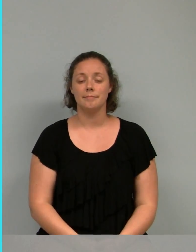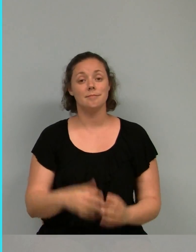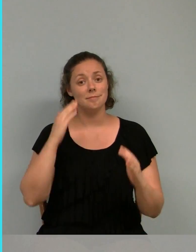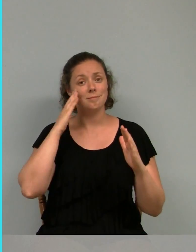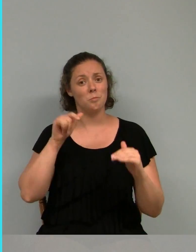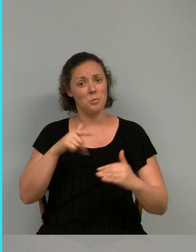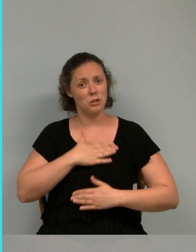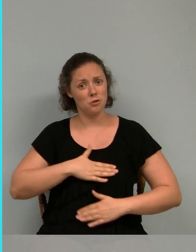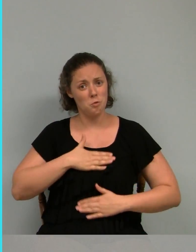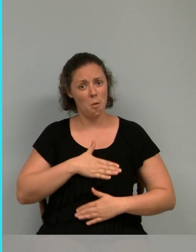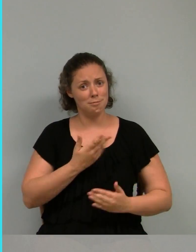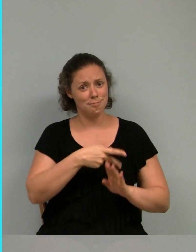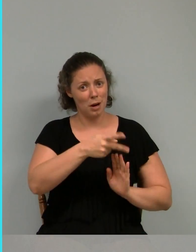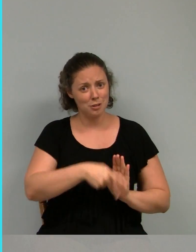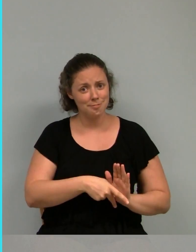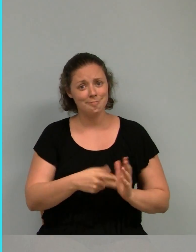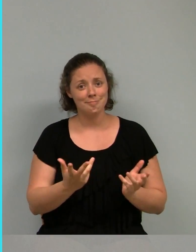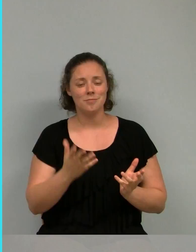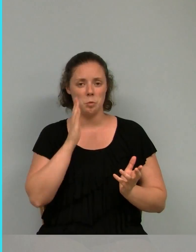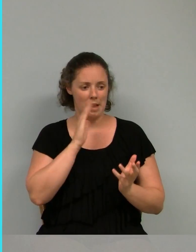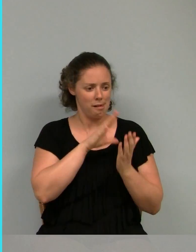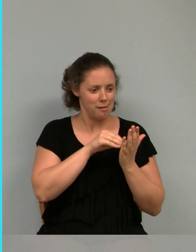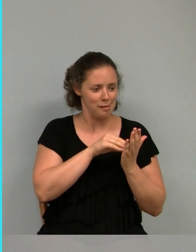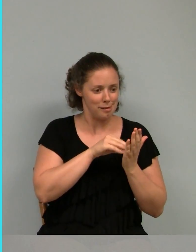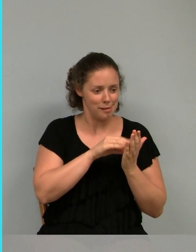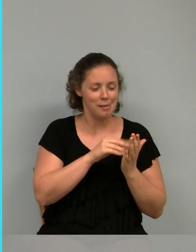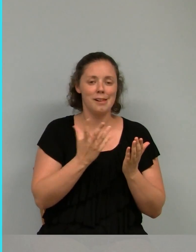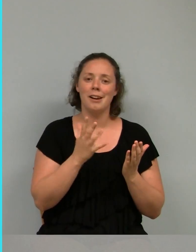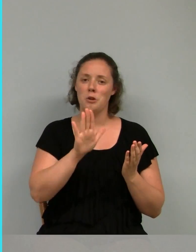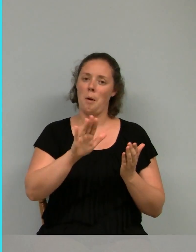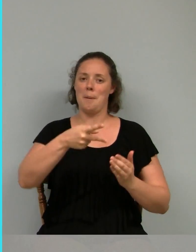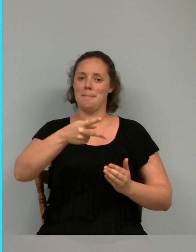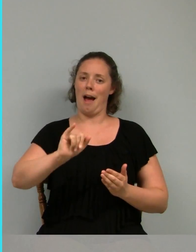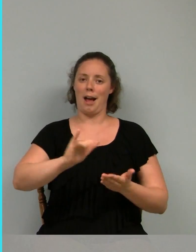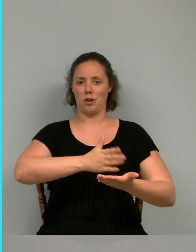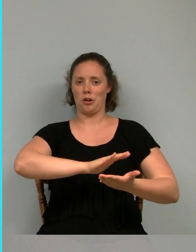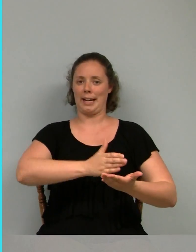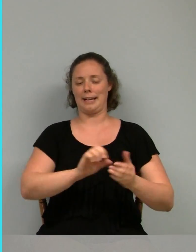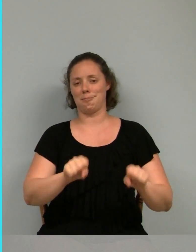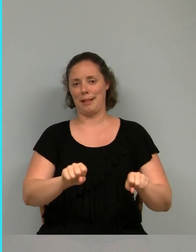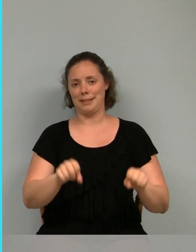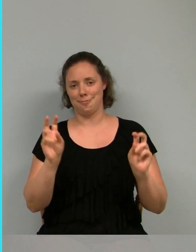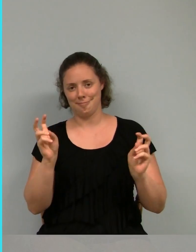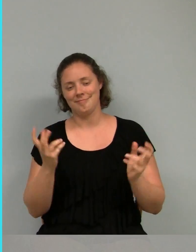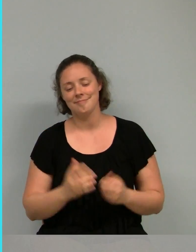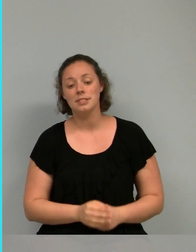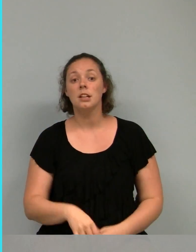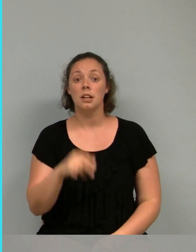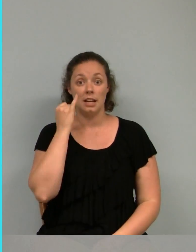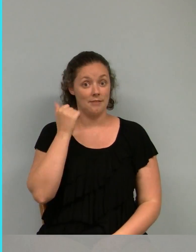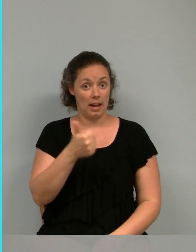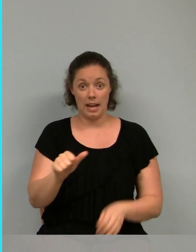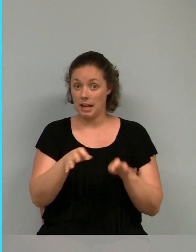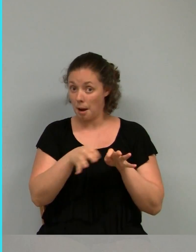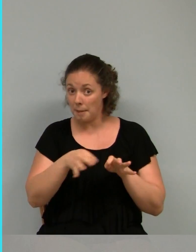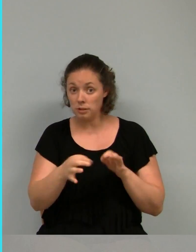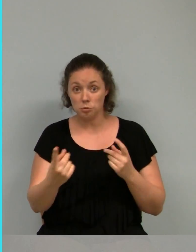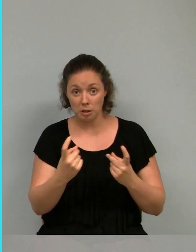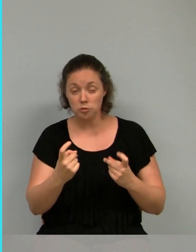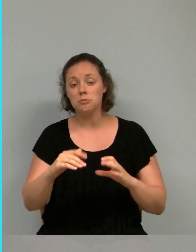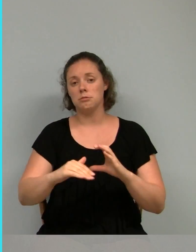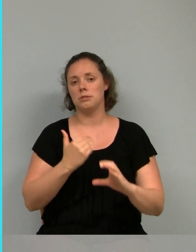Hope you enjoy these projects and expand your pie cooking abilities. If you have any comments, please email us